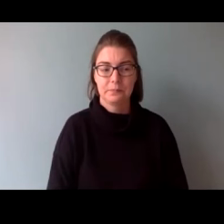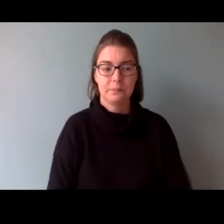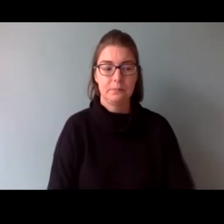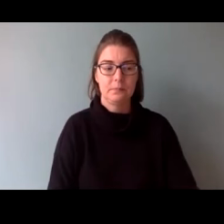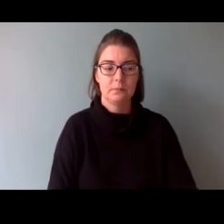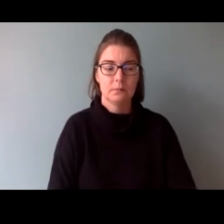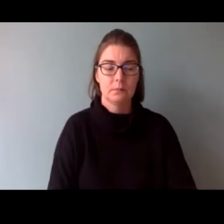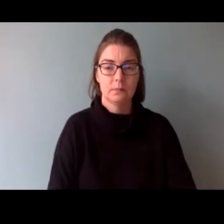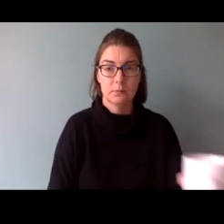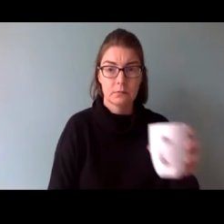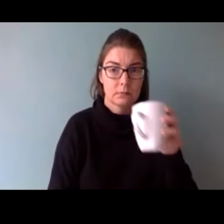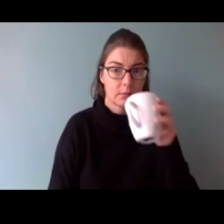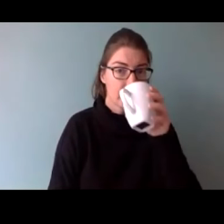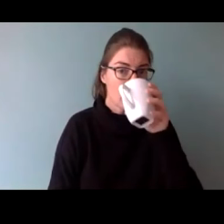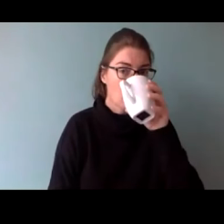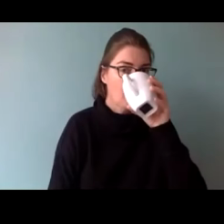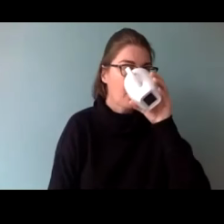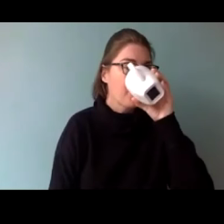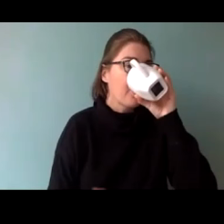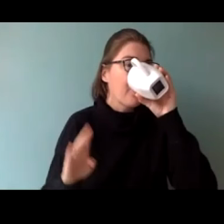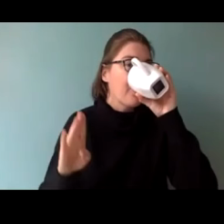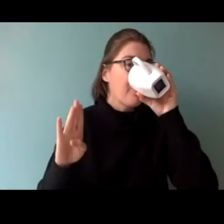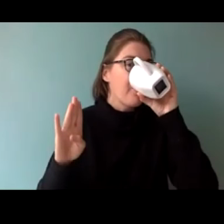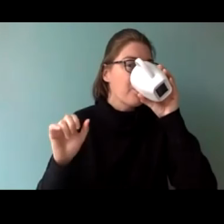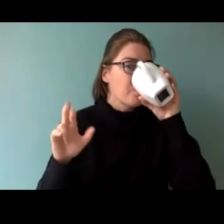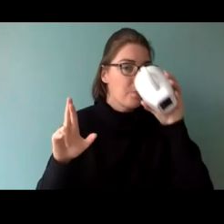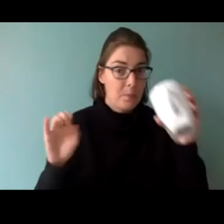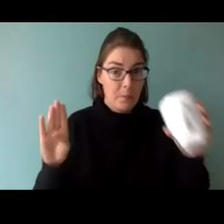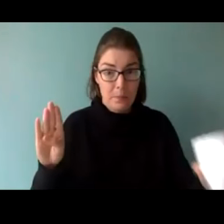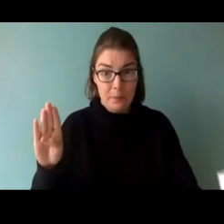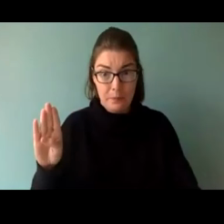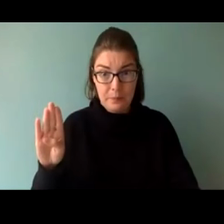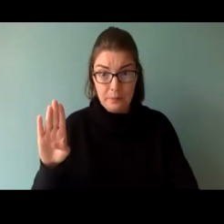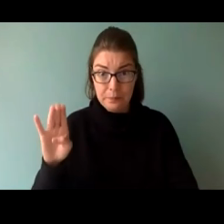Pretty good, Matt. We have 86 people logged in